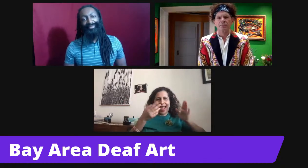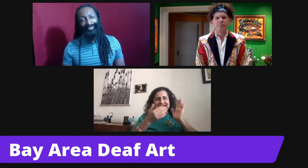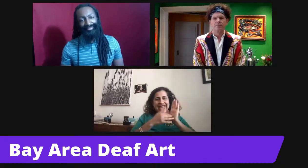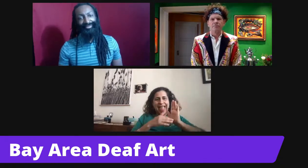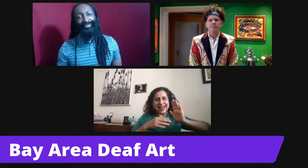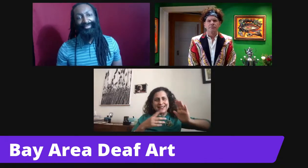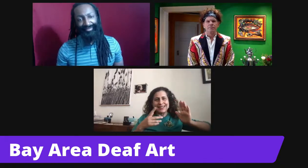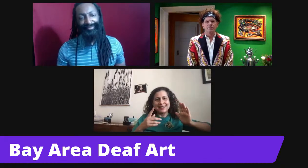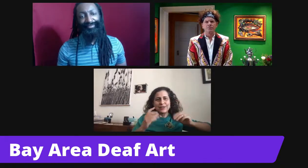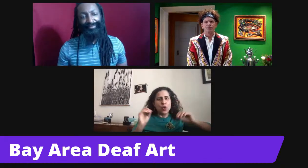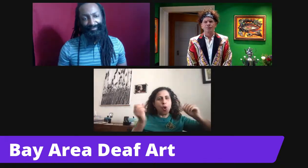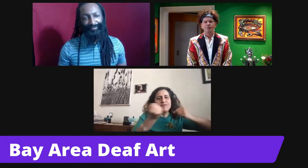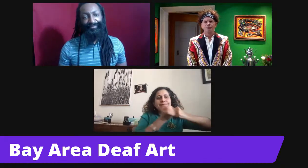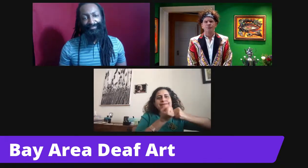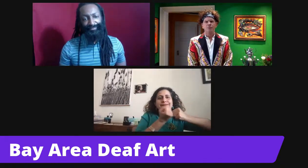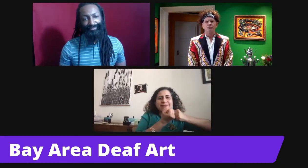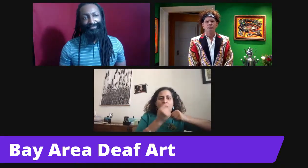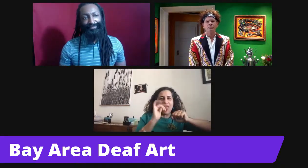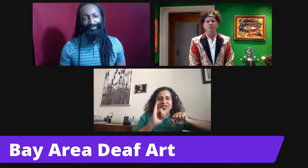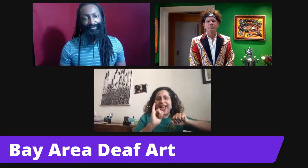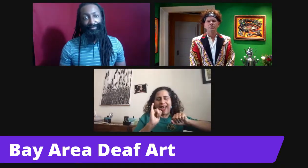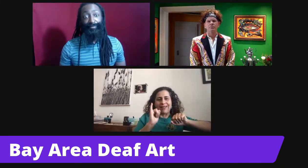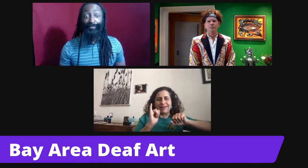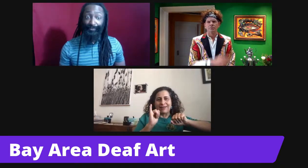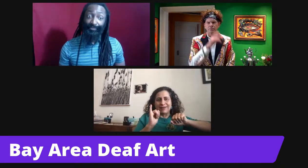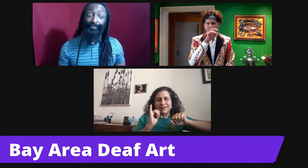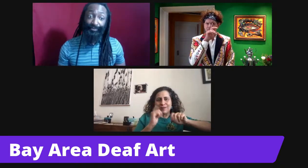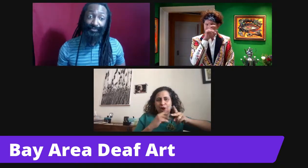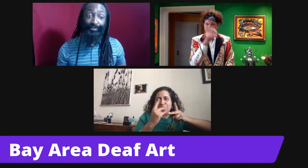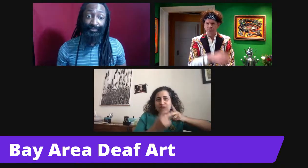sometimes my photographs get lost.